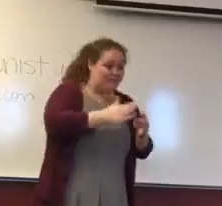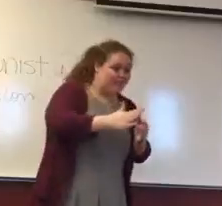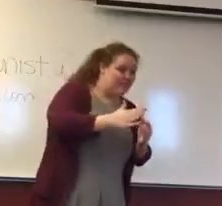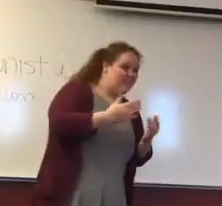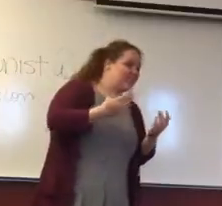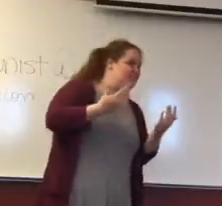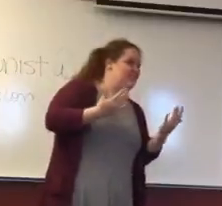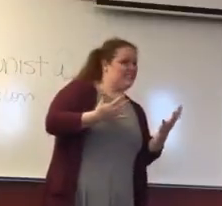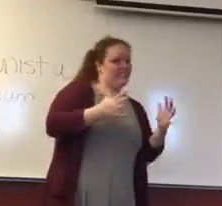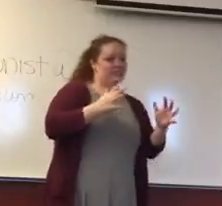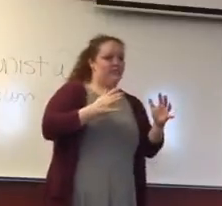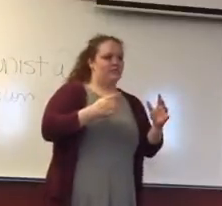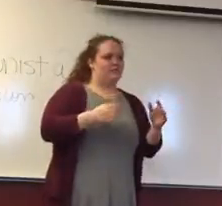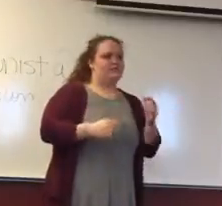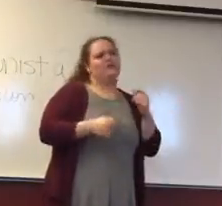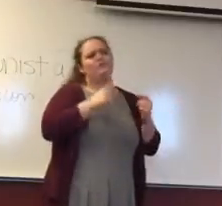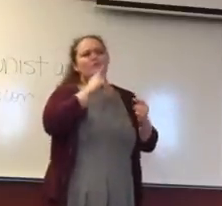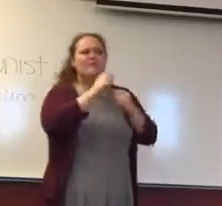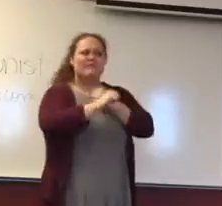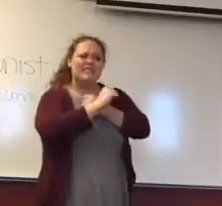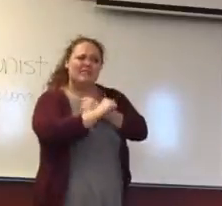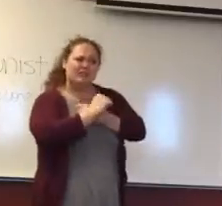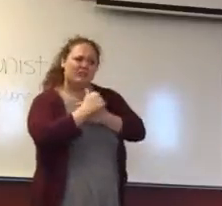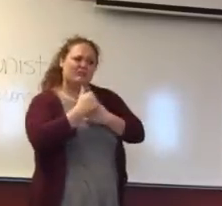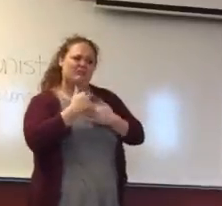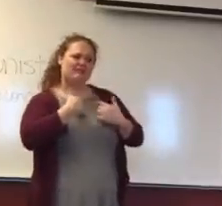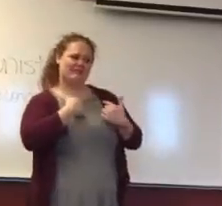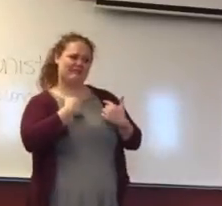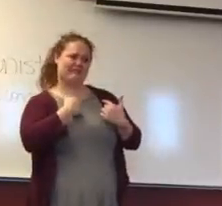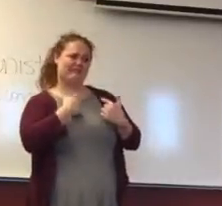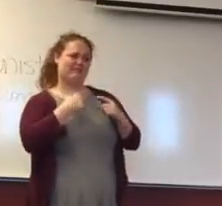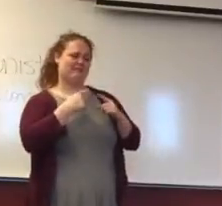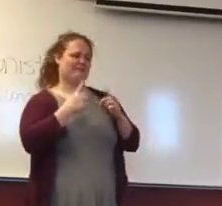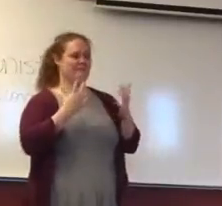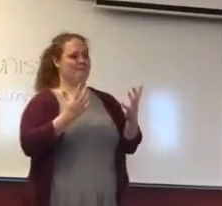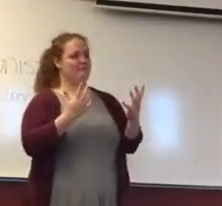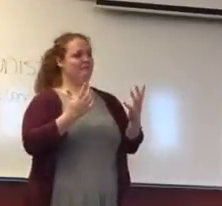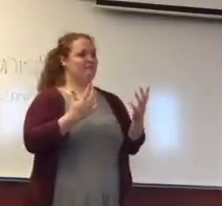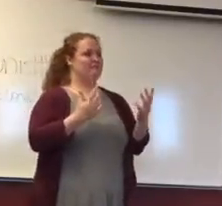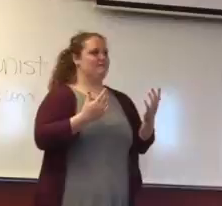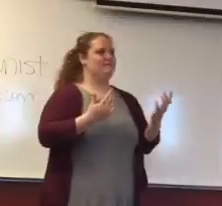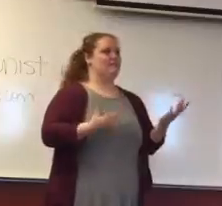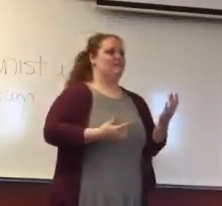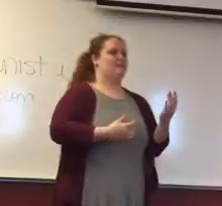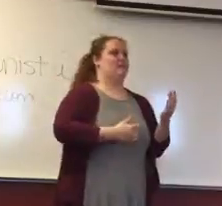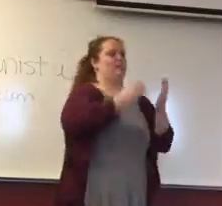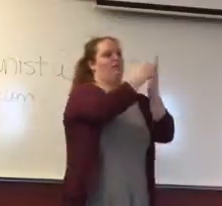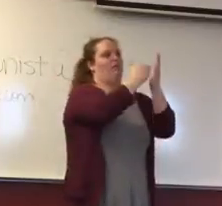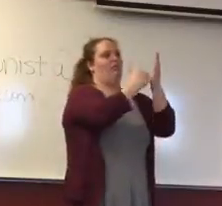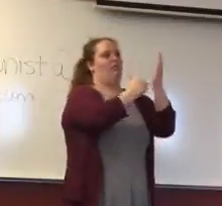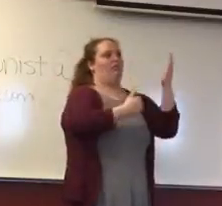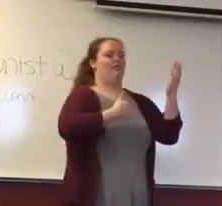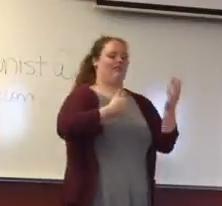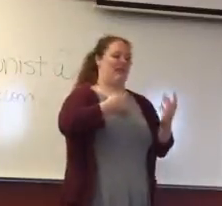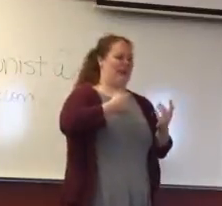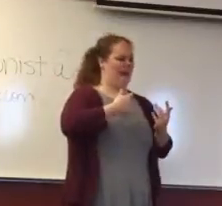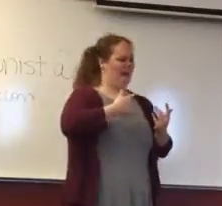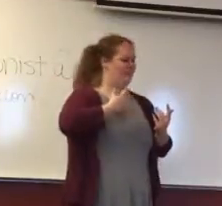So it's like this whole list of things that make me feel just like crap. Mhm. And I'm like, I don't know what to do. I'm not sure what